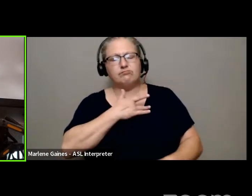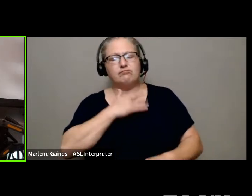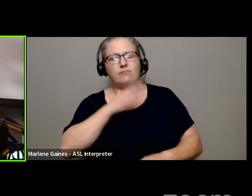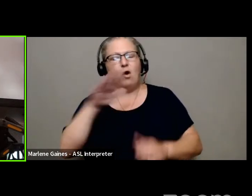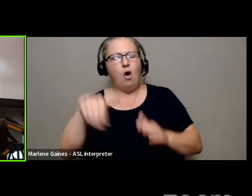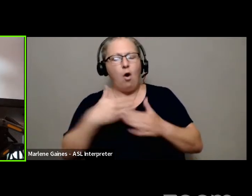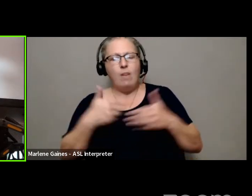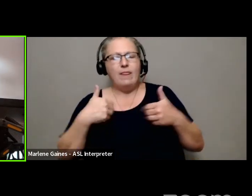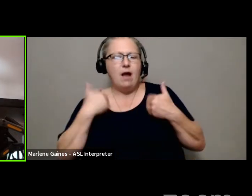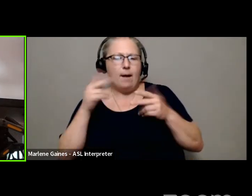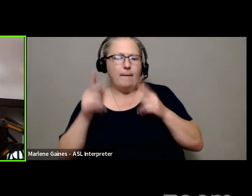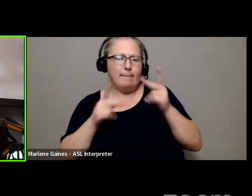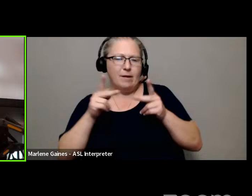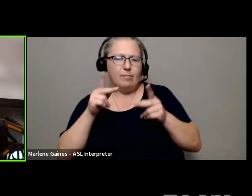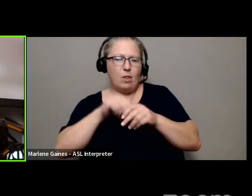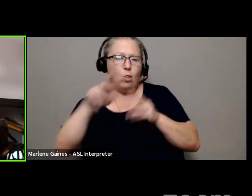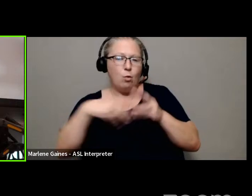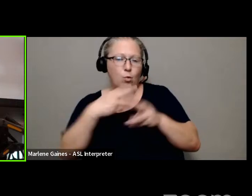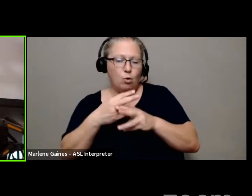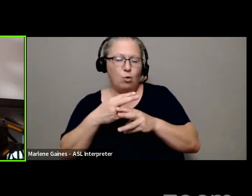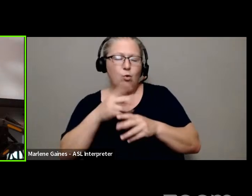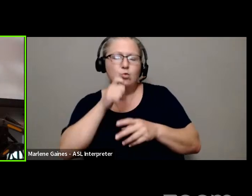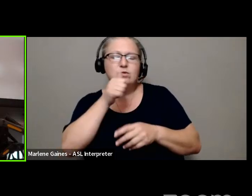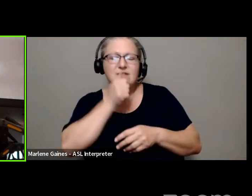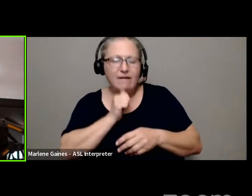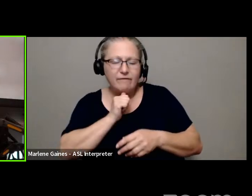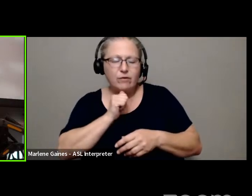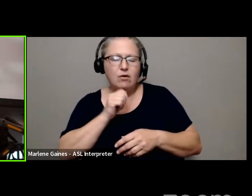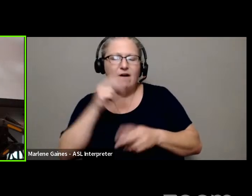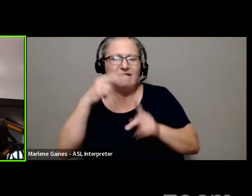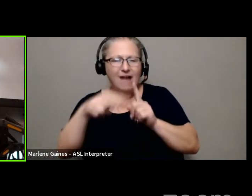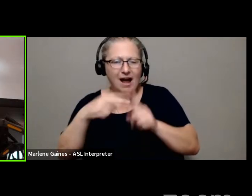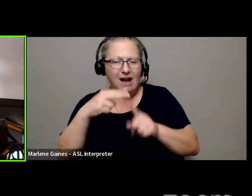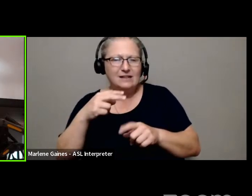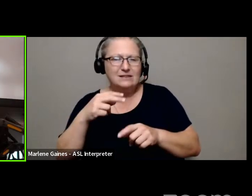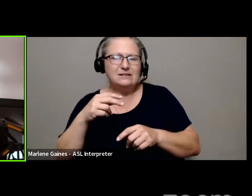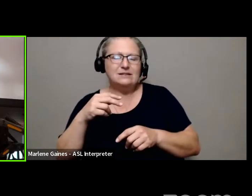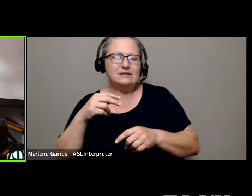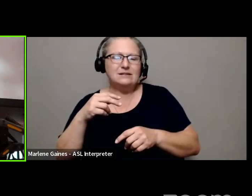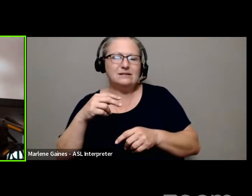are suffering right now with a lot of violence and a lot of